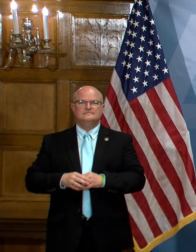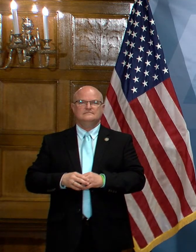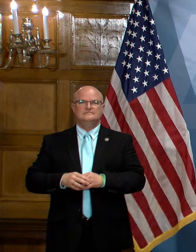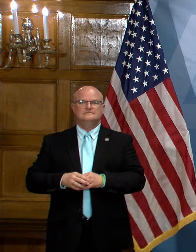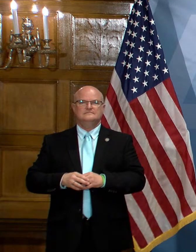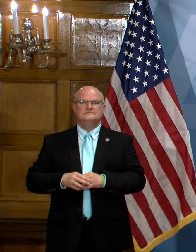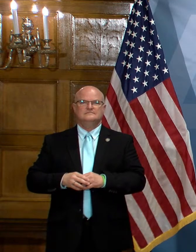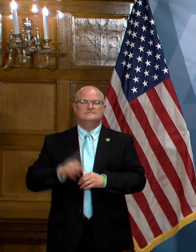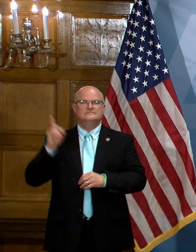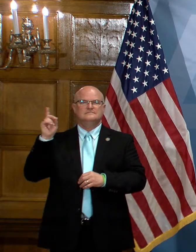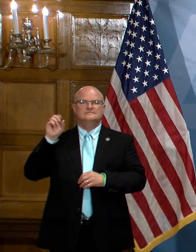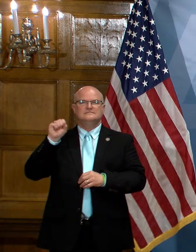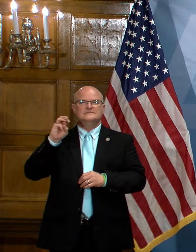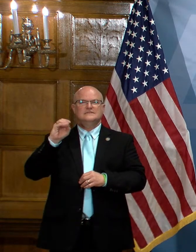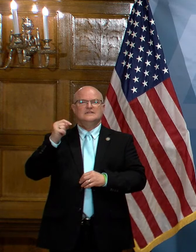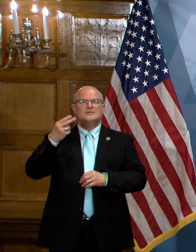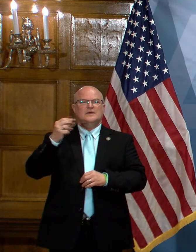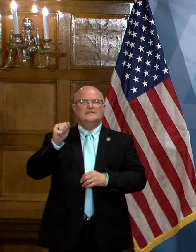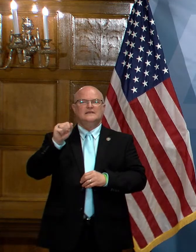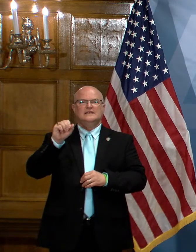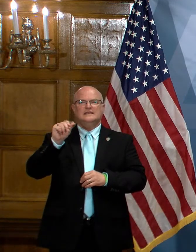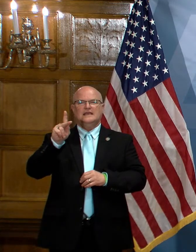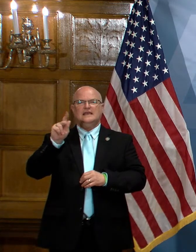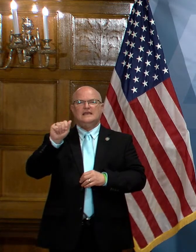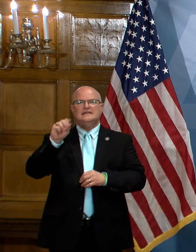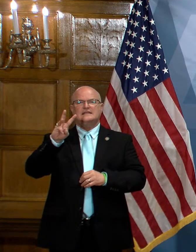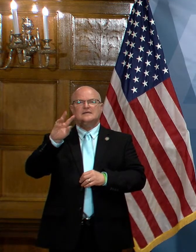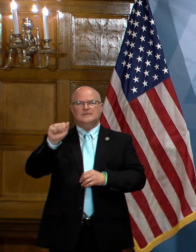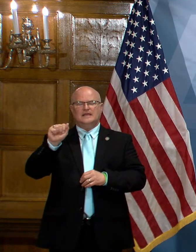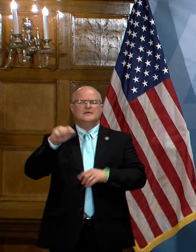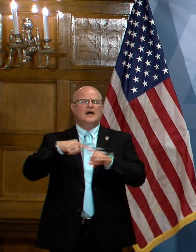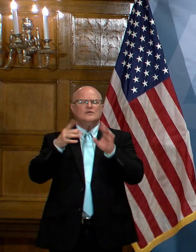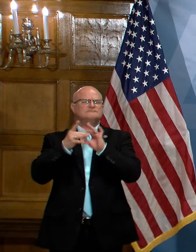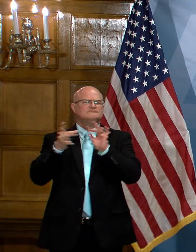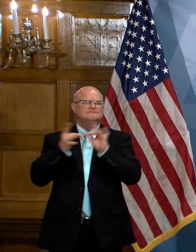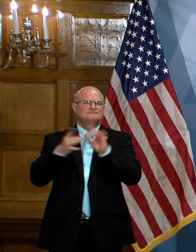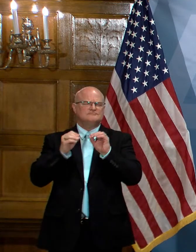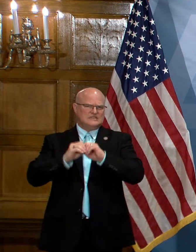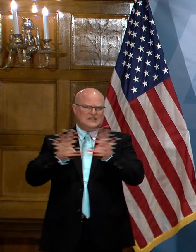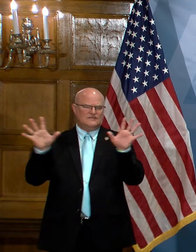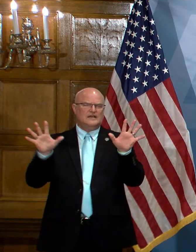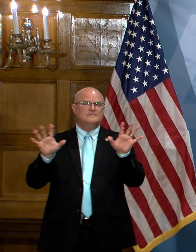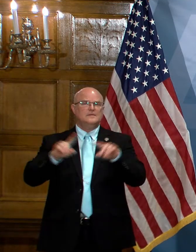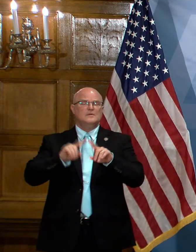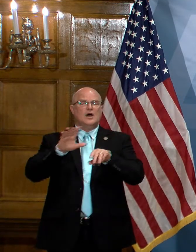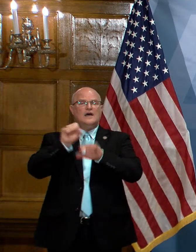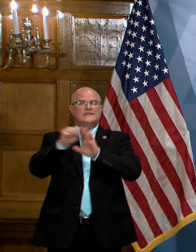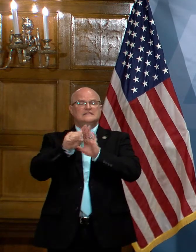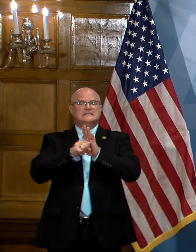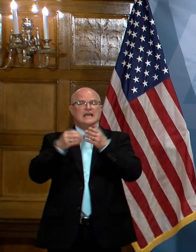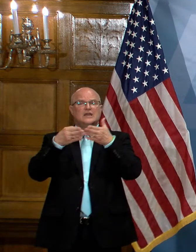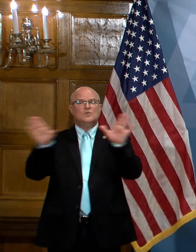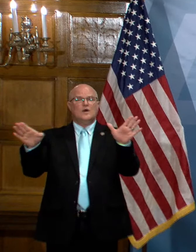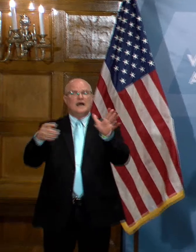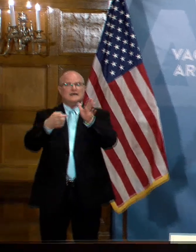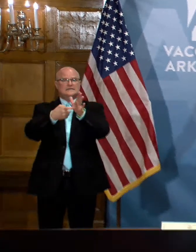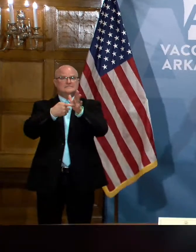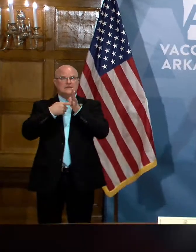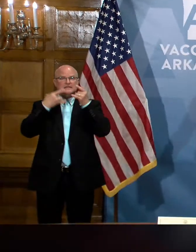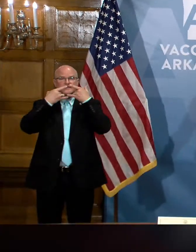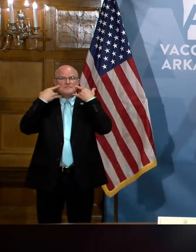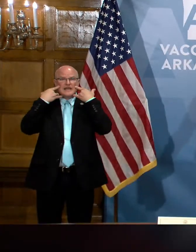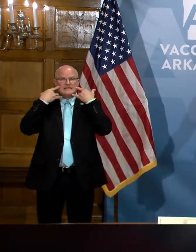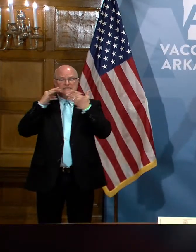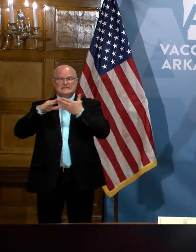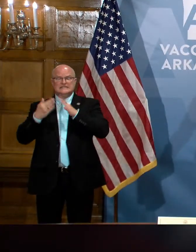Governor, this is Samantha Boyd with KNWA. You just touched on this, but I want to clarify about the statewide mask mandate. Will